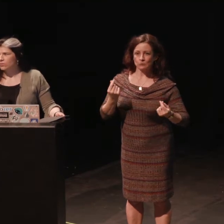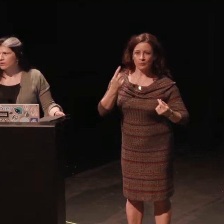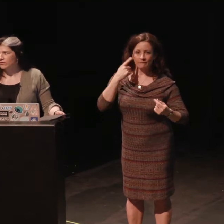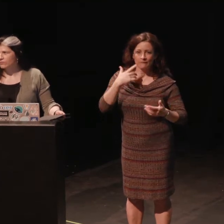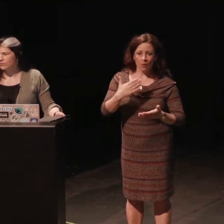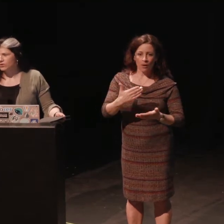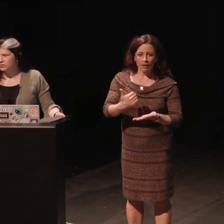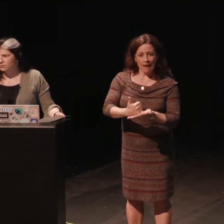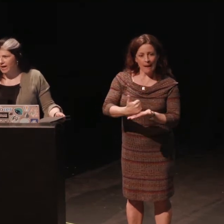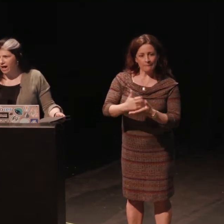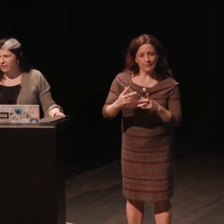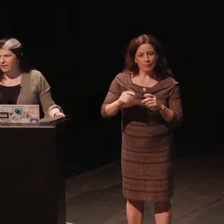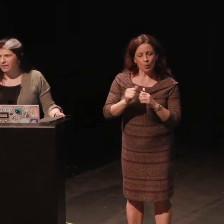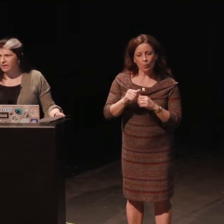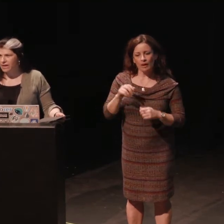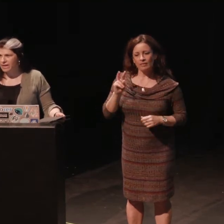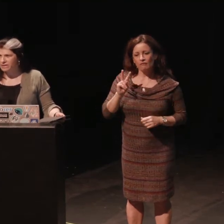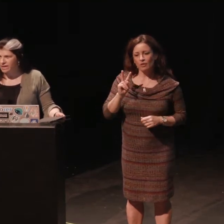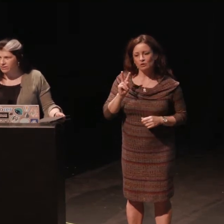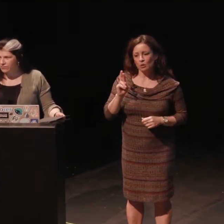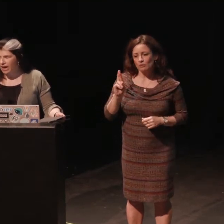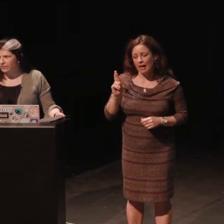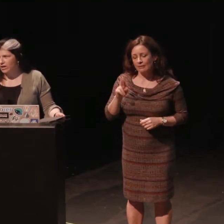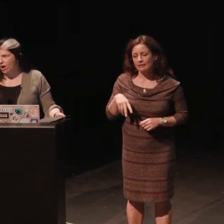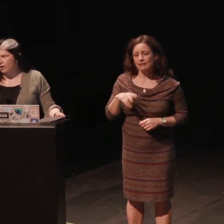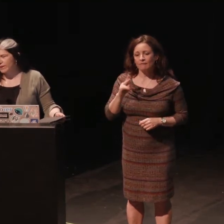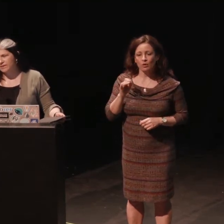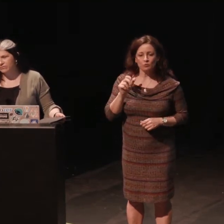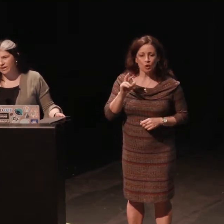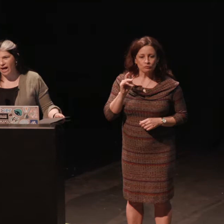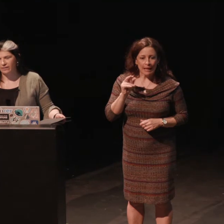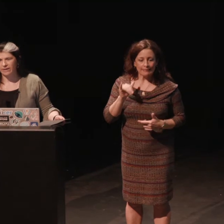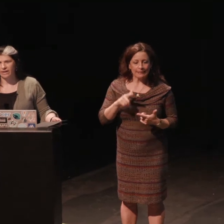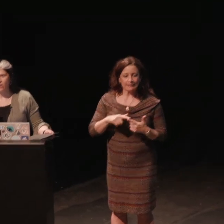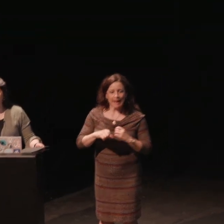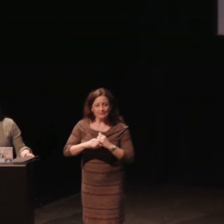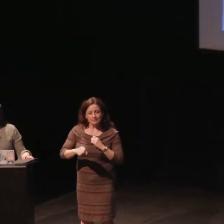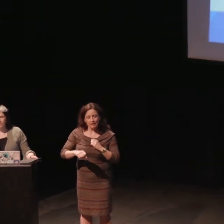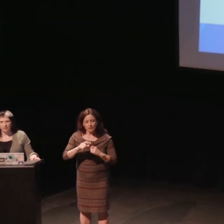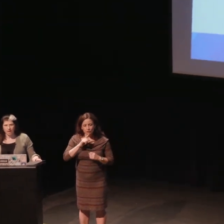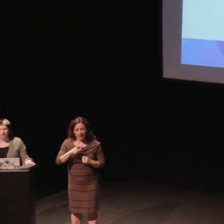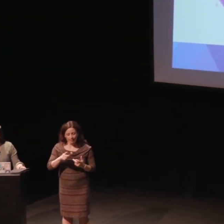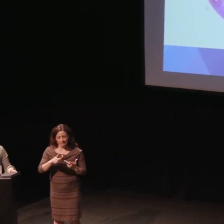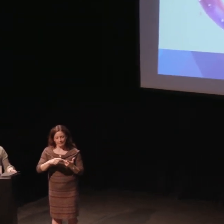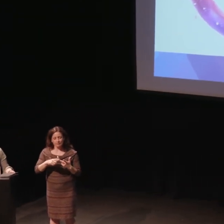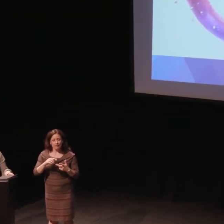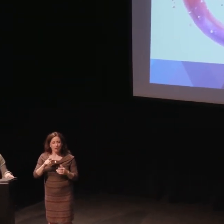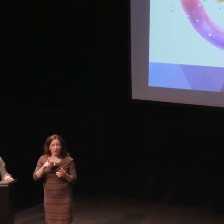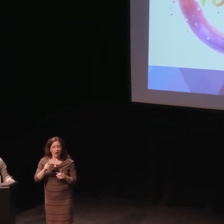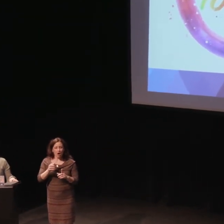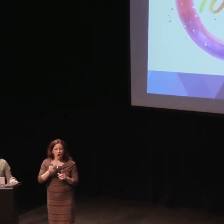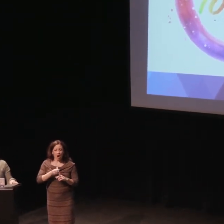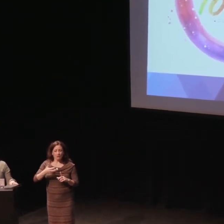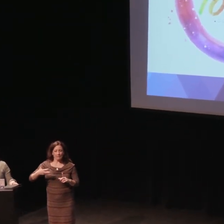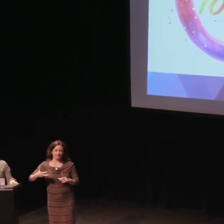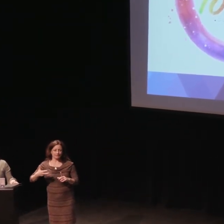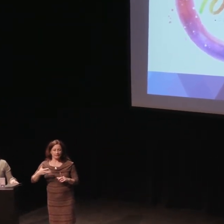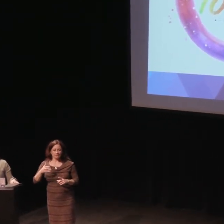people with virtual reality, extended reality, augmented reality, what are some of the kinds of